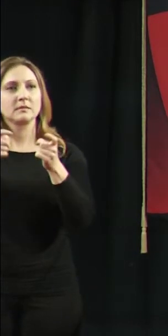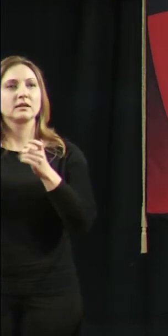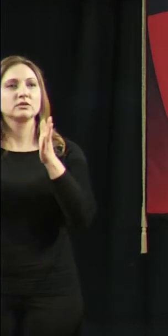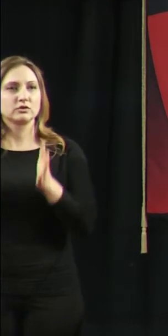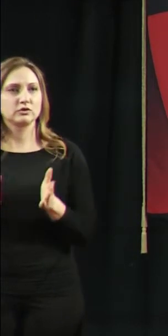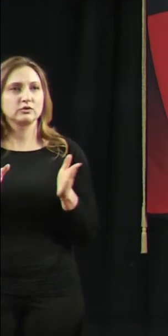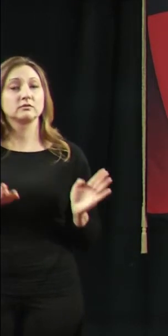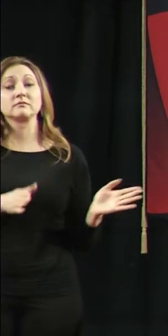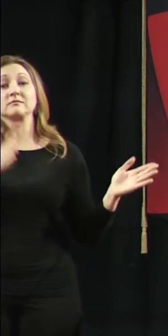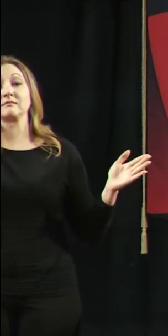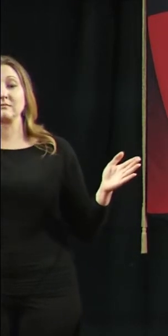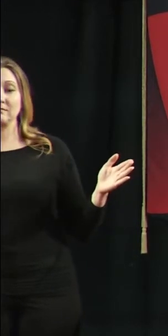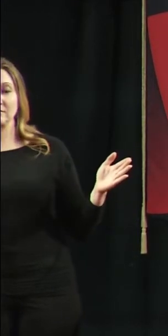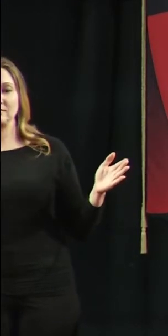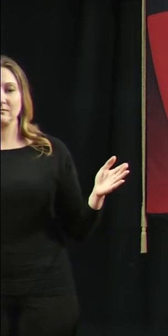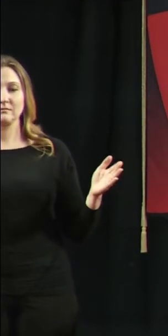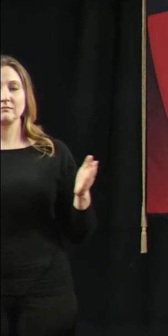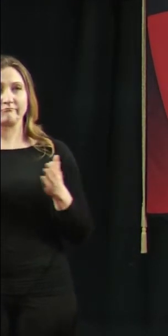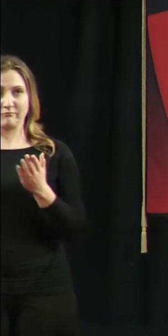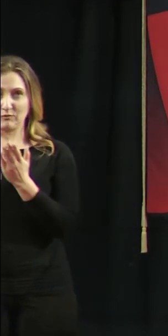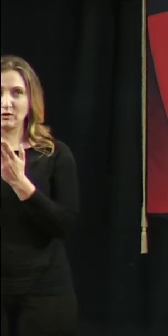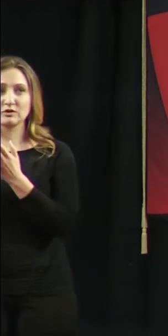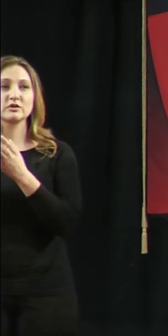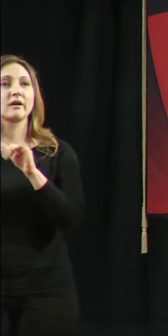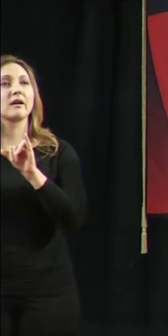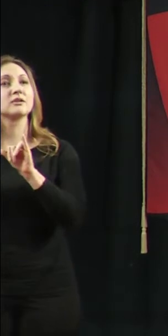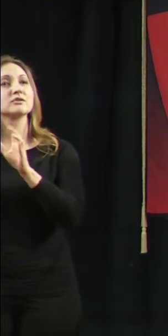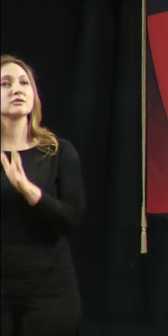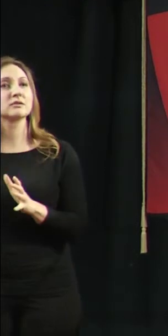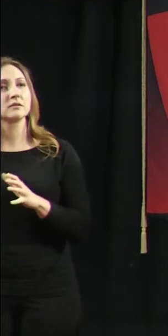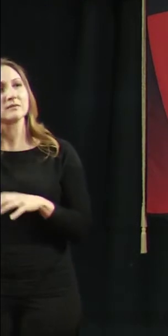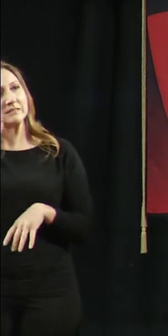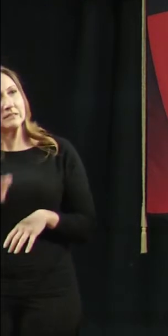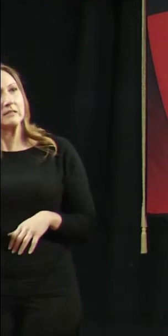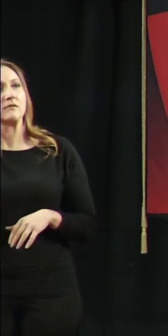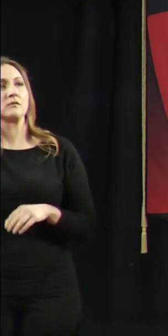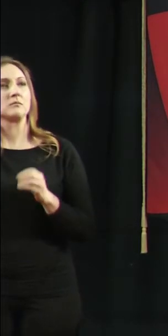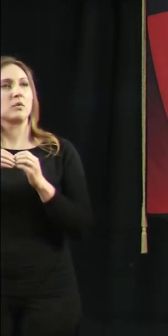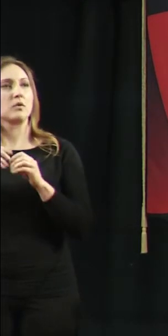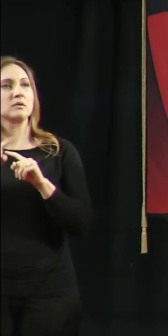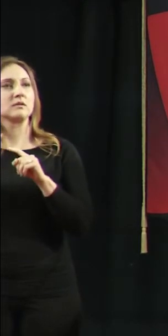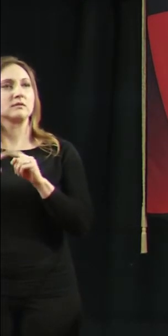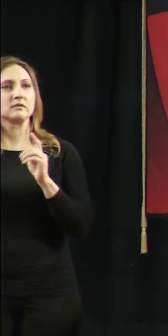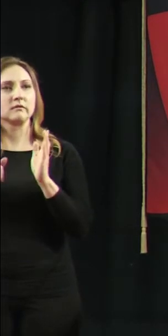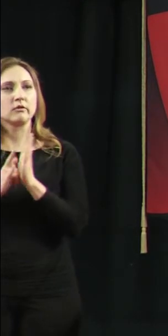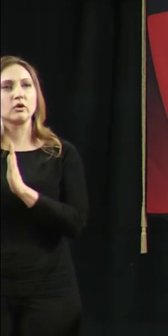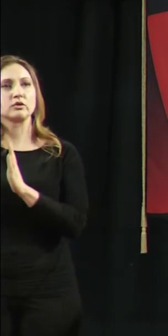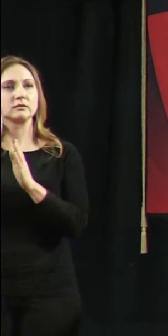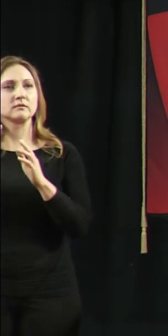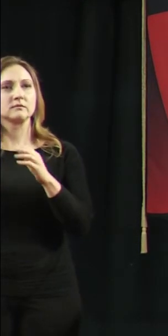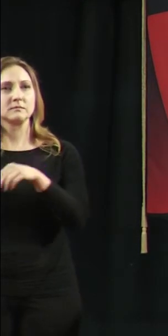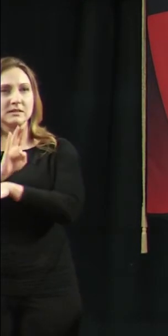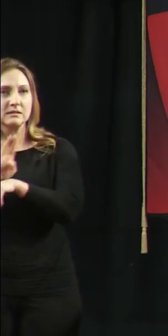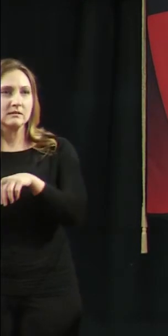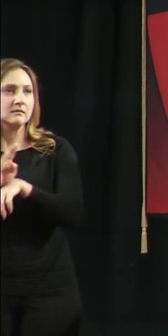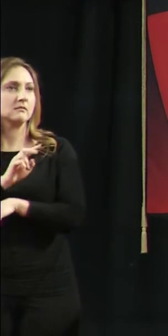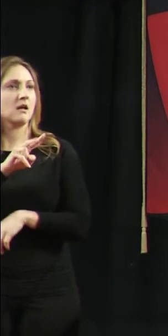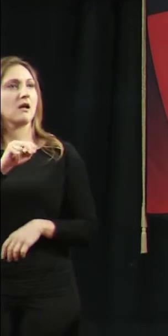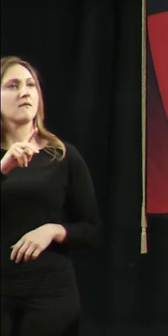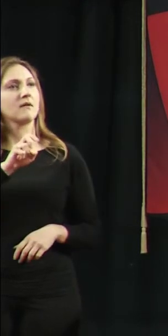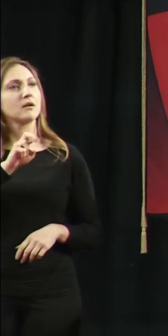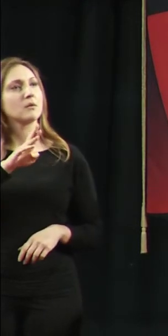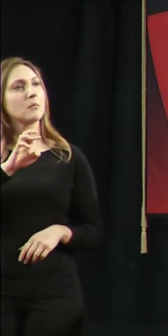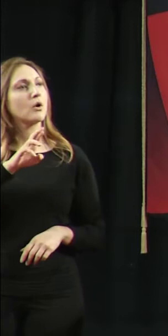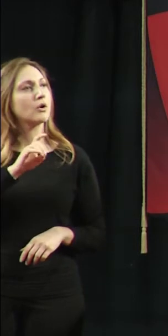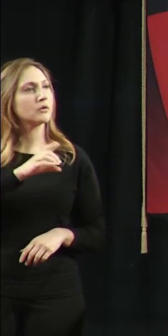integration project engineer for several more Titan IV launches from Vandenberg and also